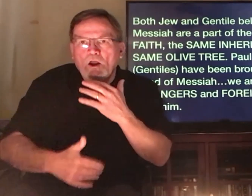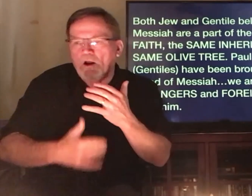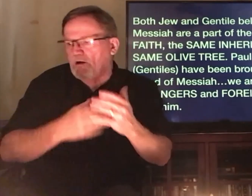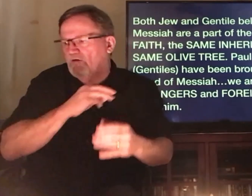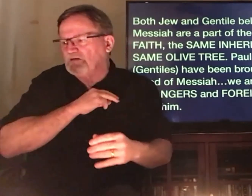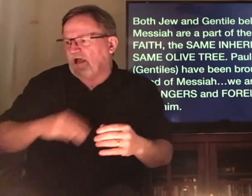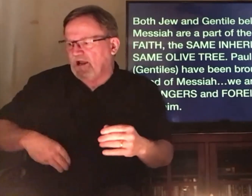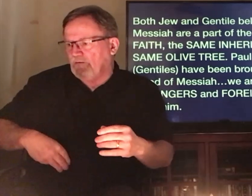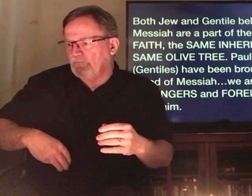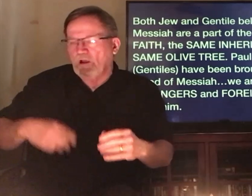Why?